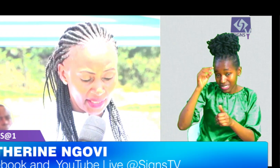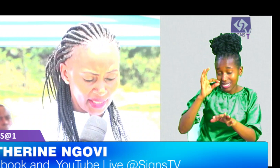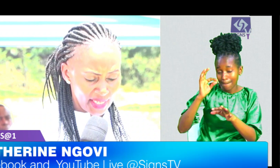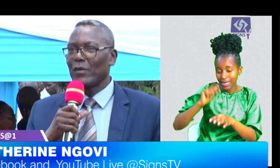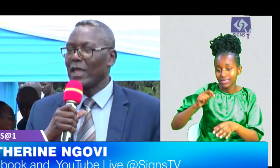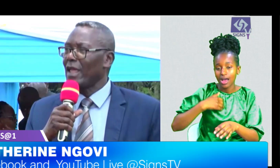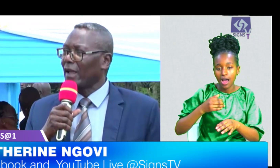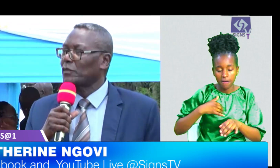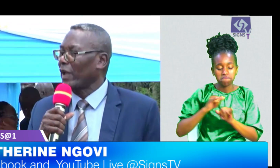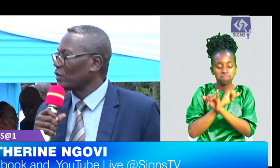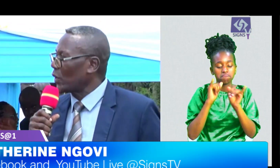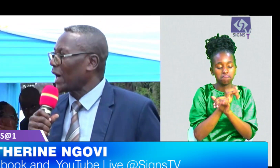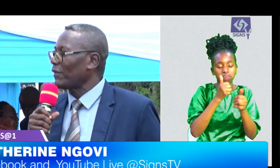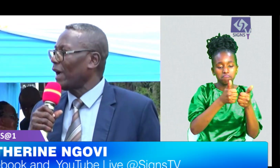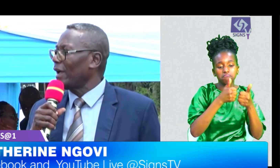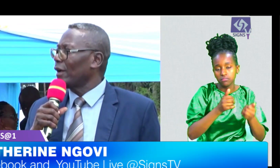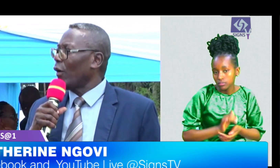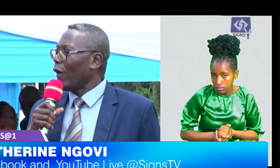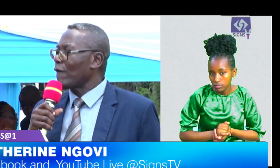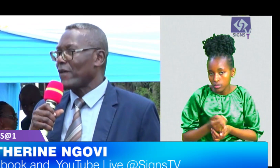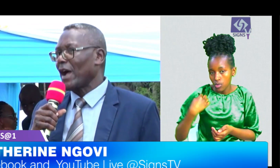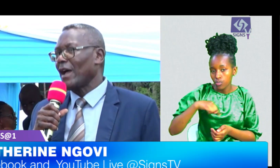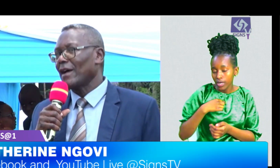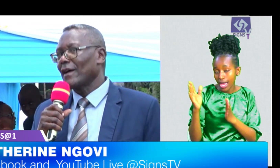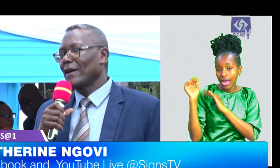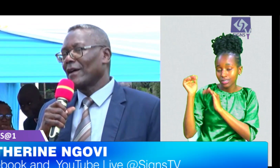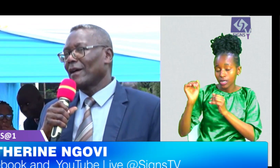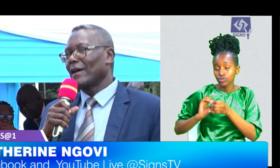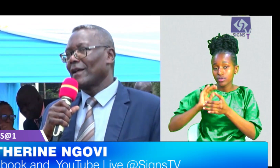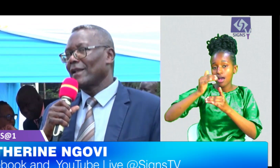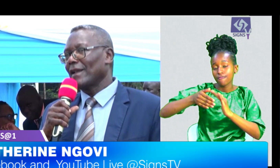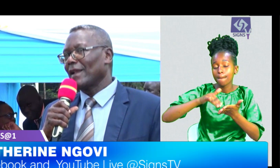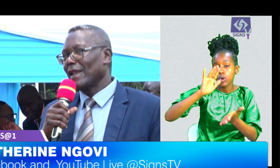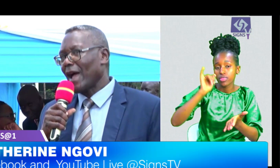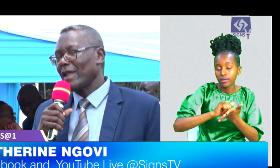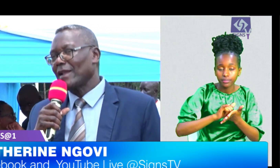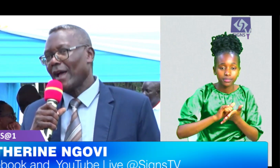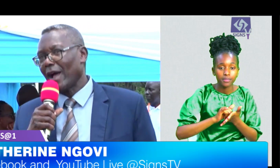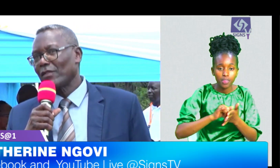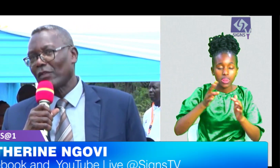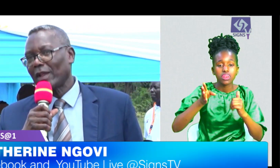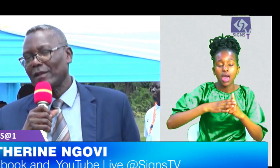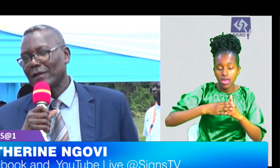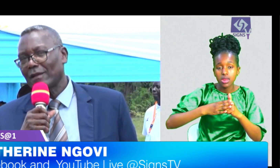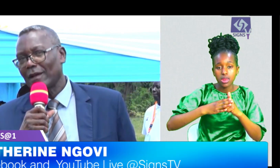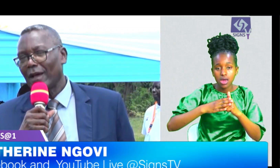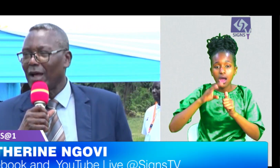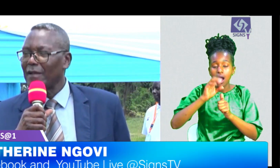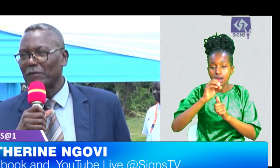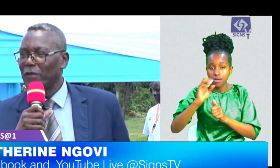Of neglected tropical diseases. Thursday afternoon, forced to make a U-turn